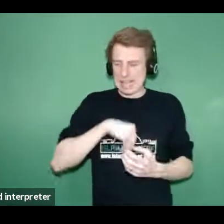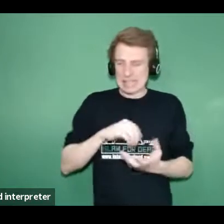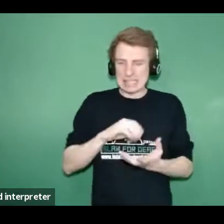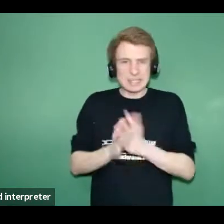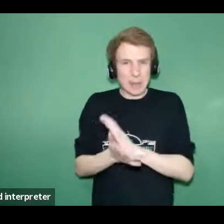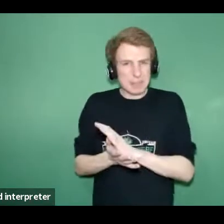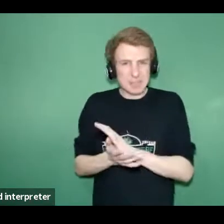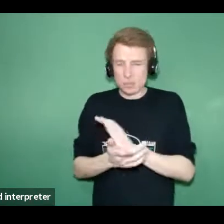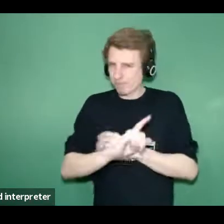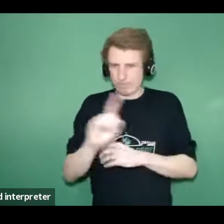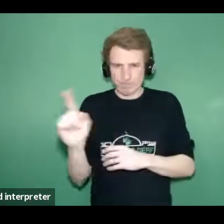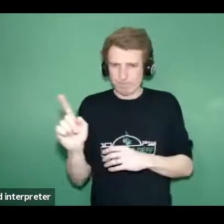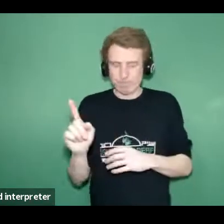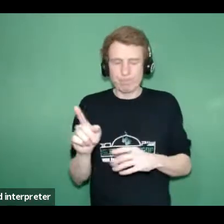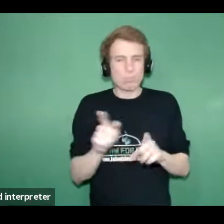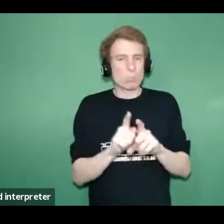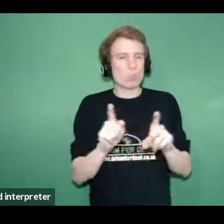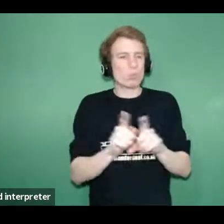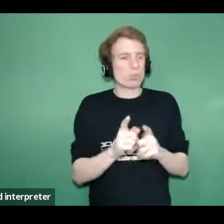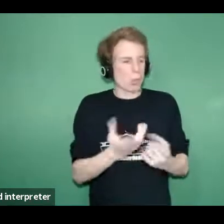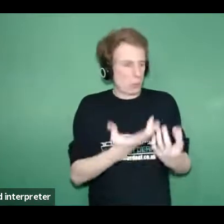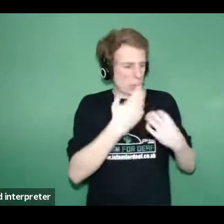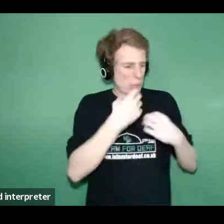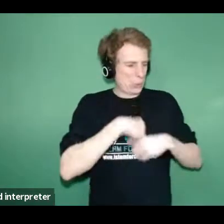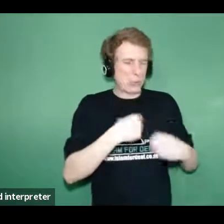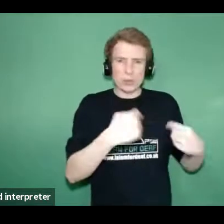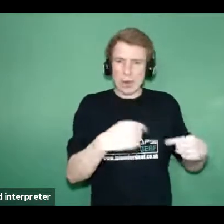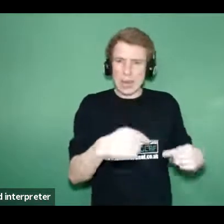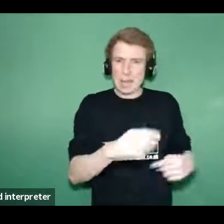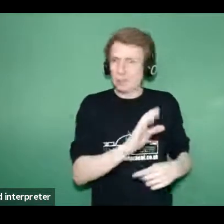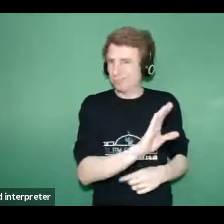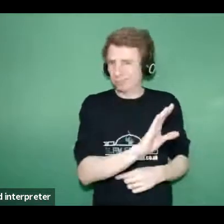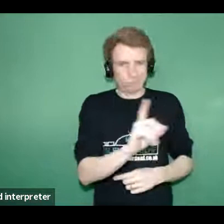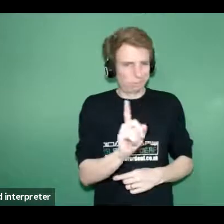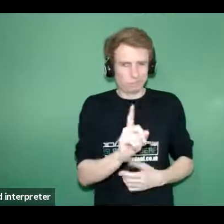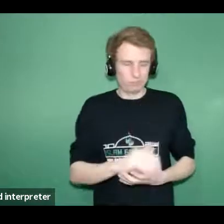they put inside their body that which is impermissible.